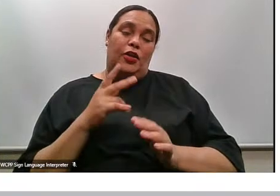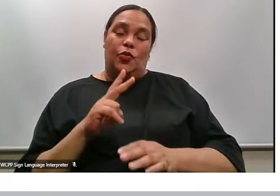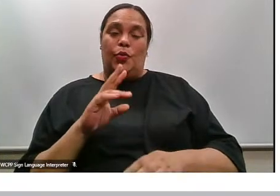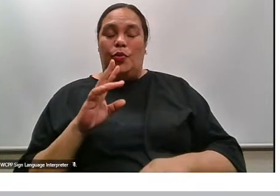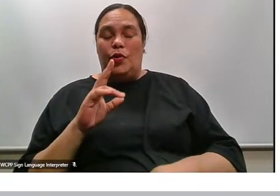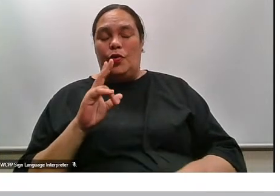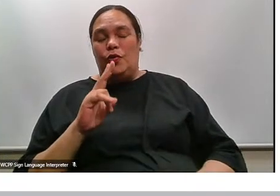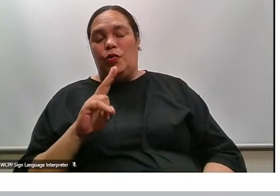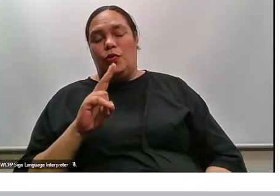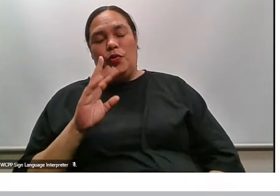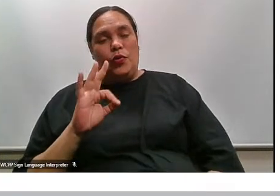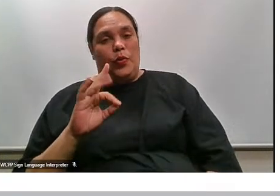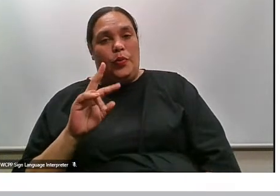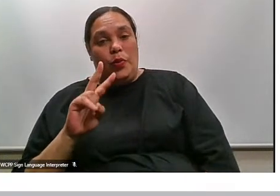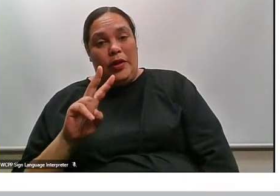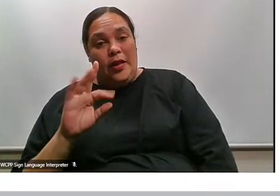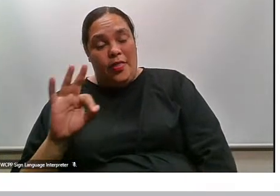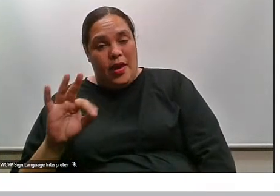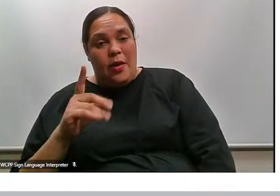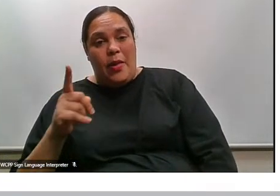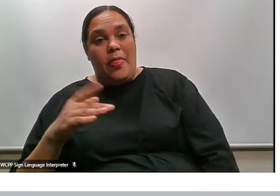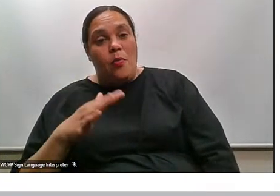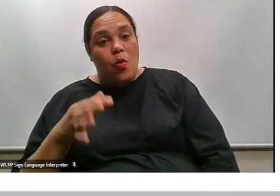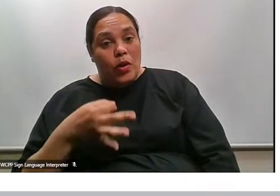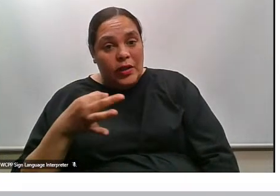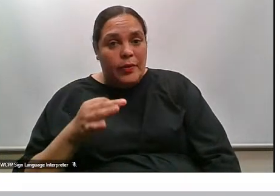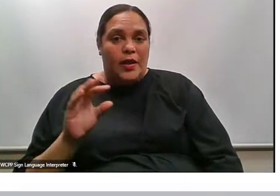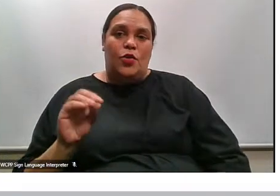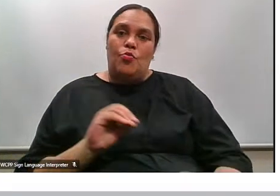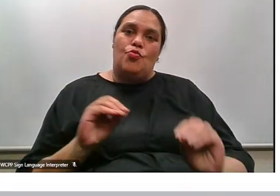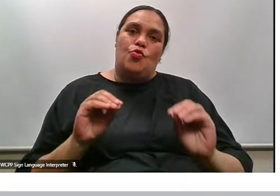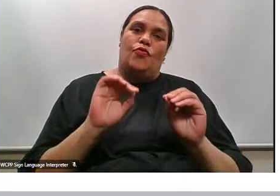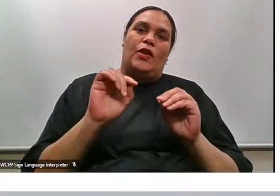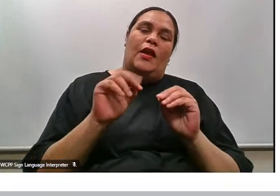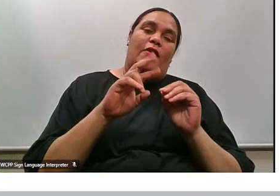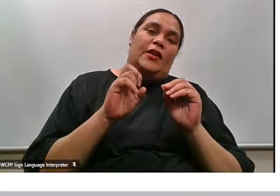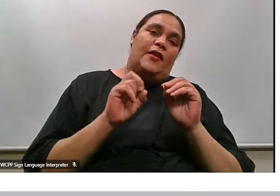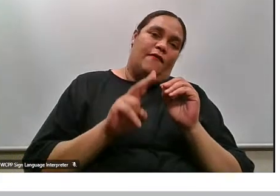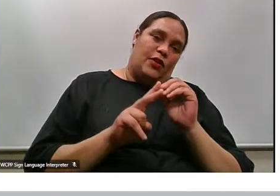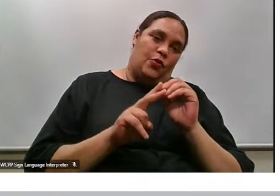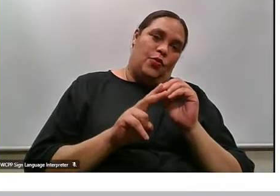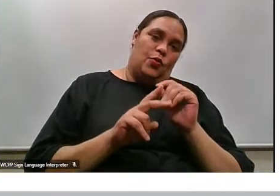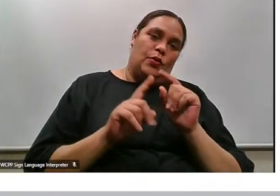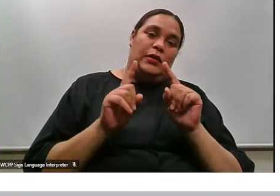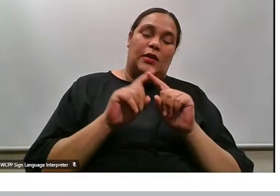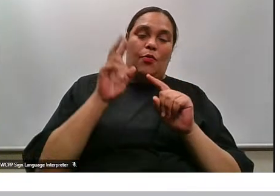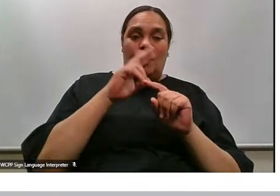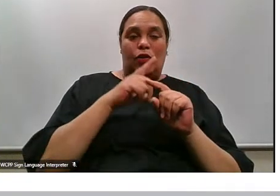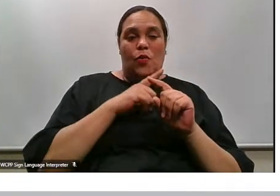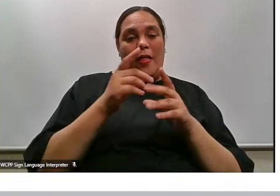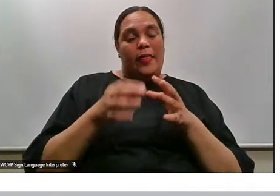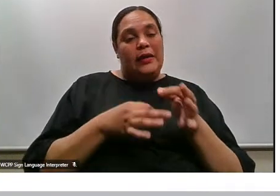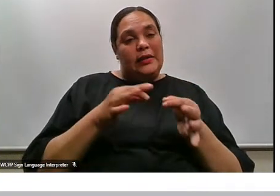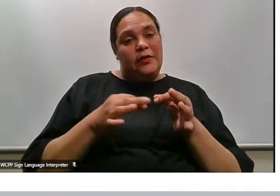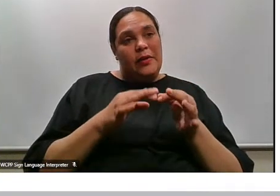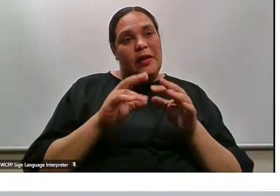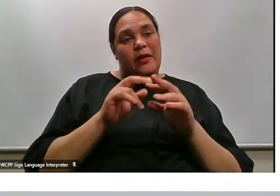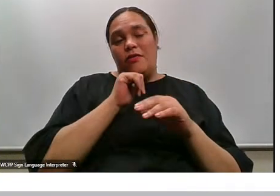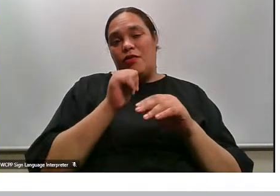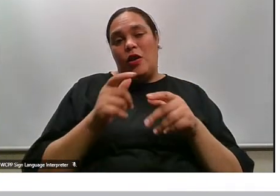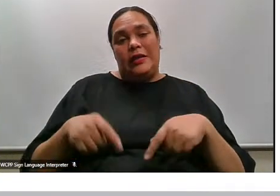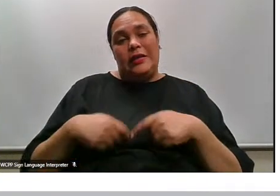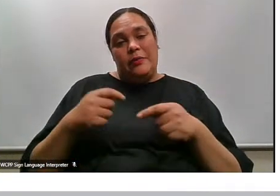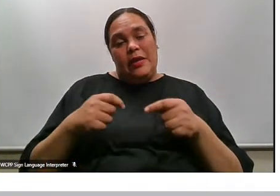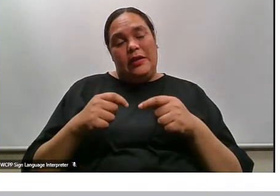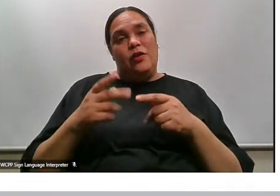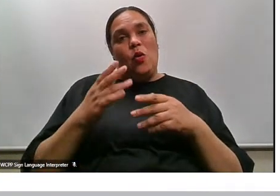Those reasons are merely explaining the movement in revenue. The reasons that explain the non-spending or